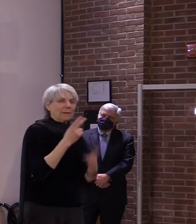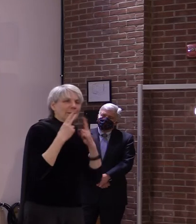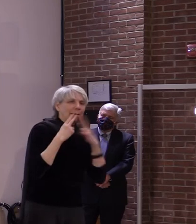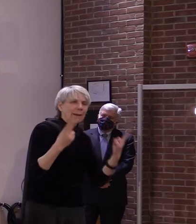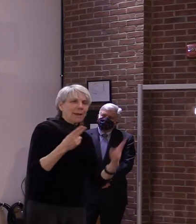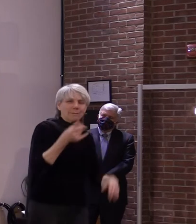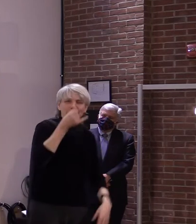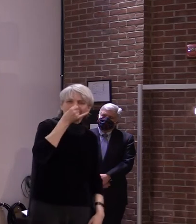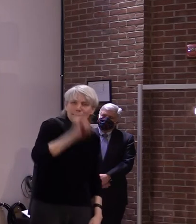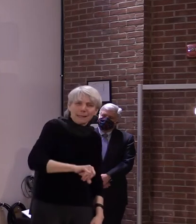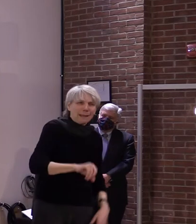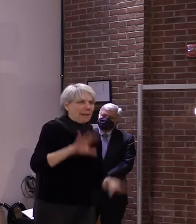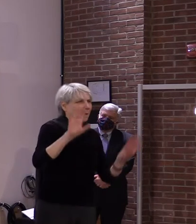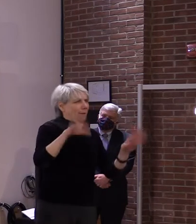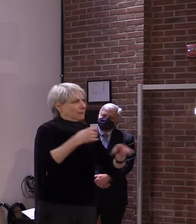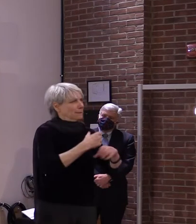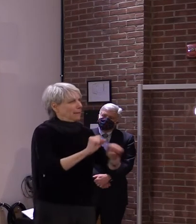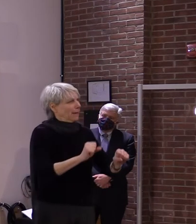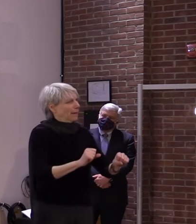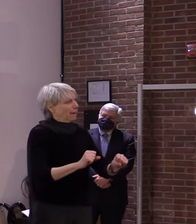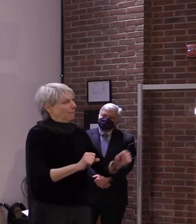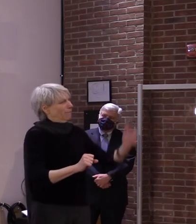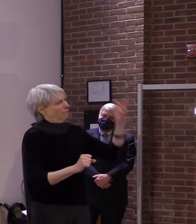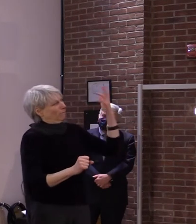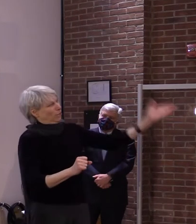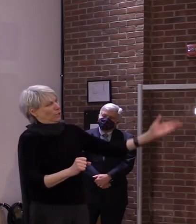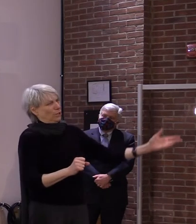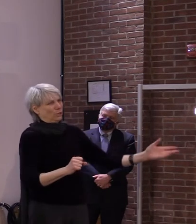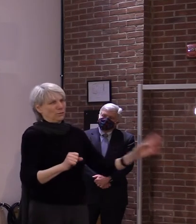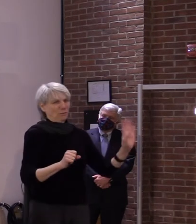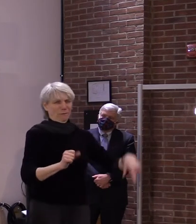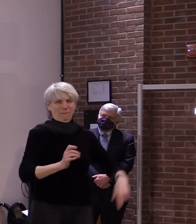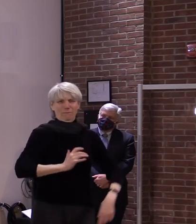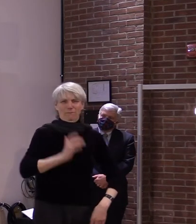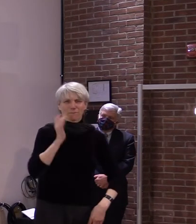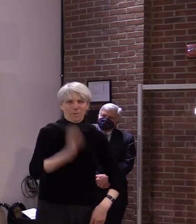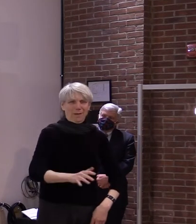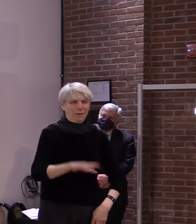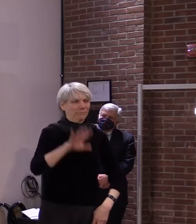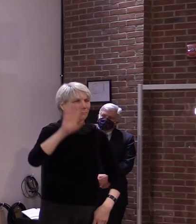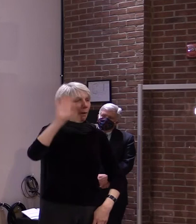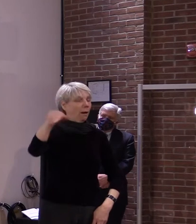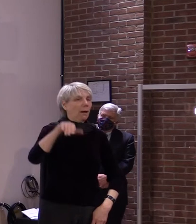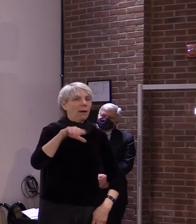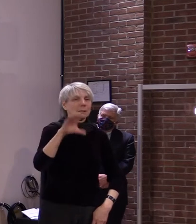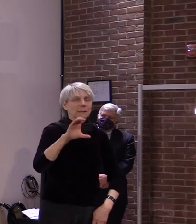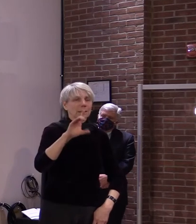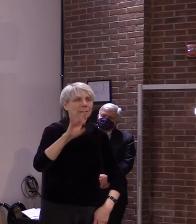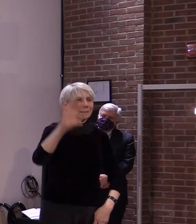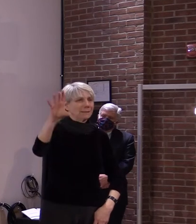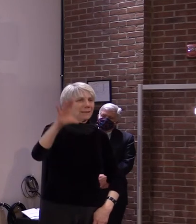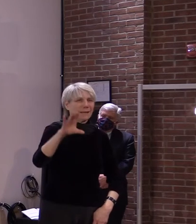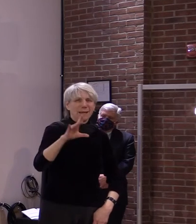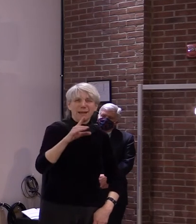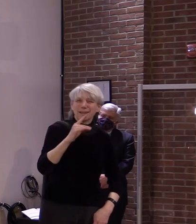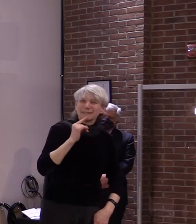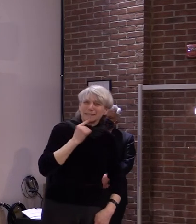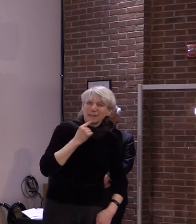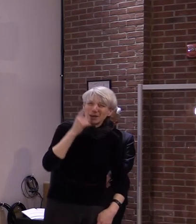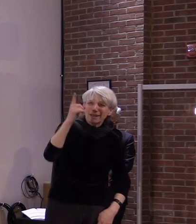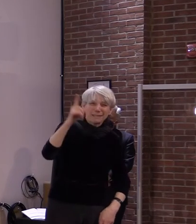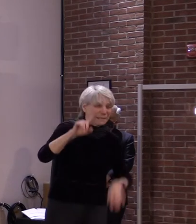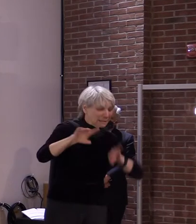come from this now is he really kidding those cdc recommendations sound like a joke